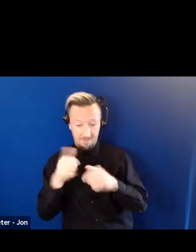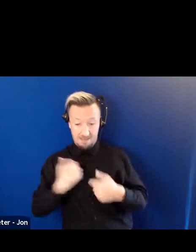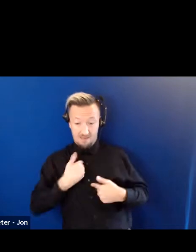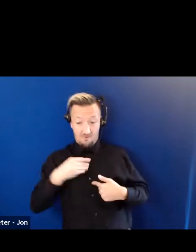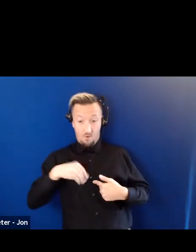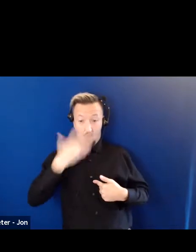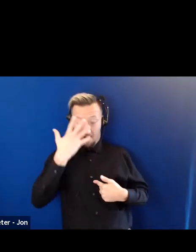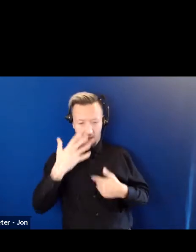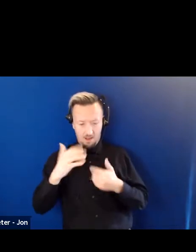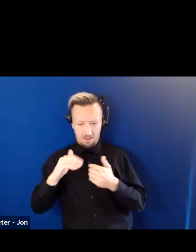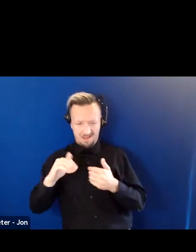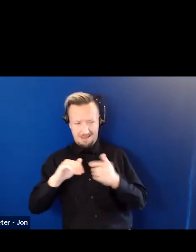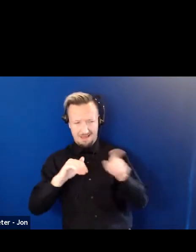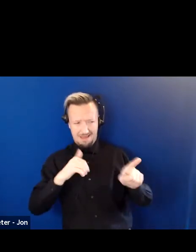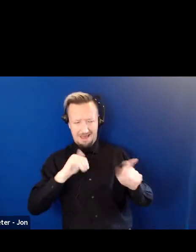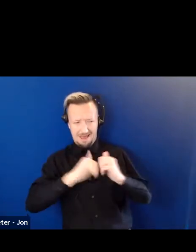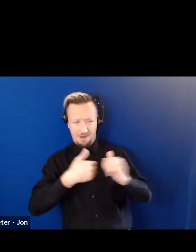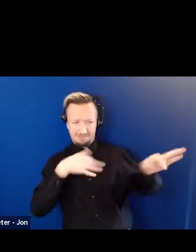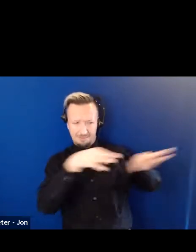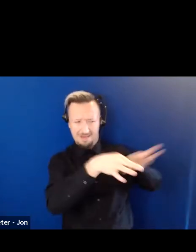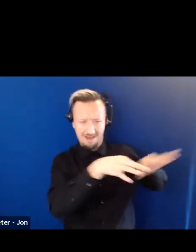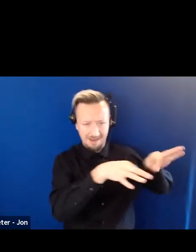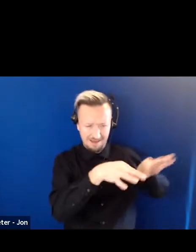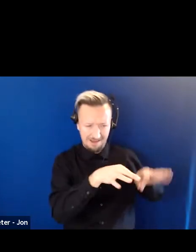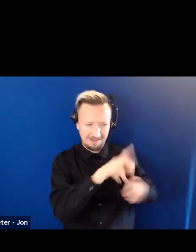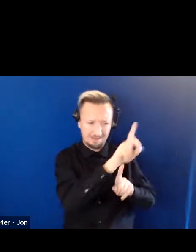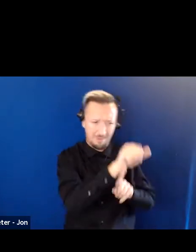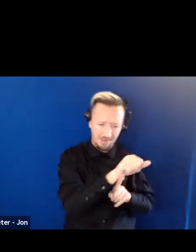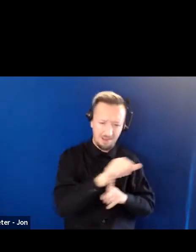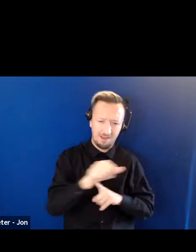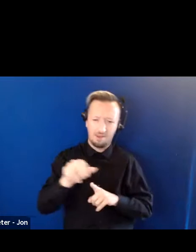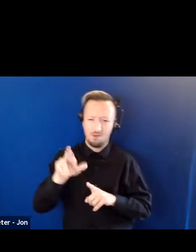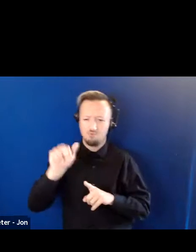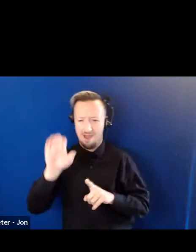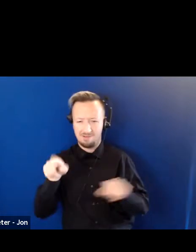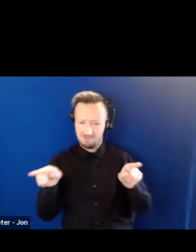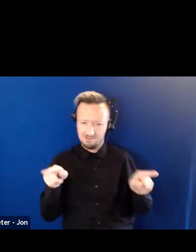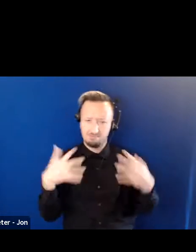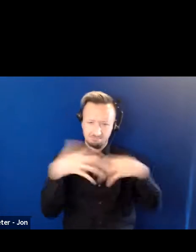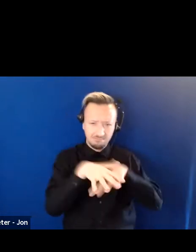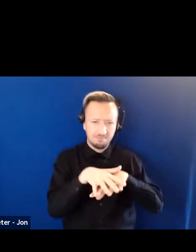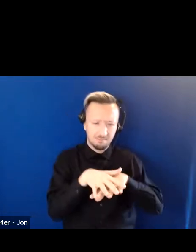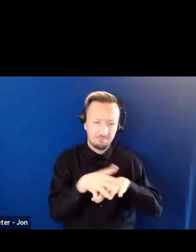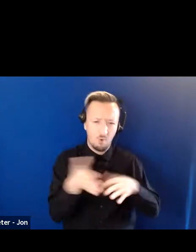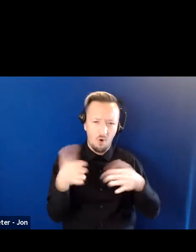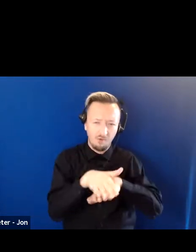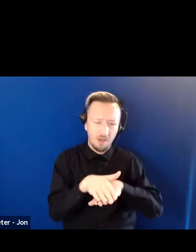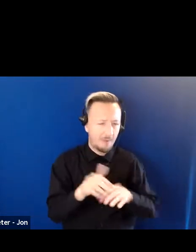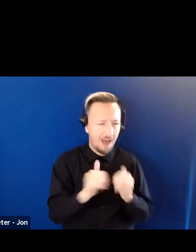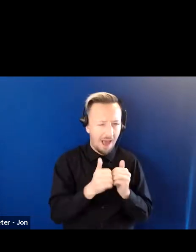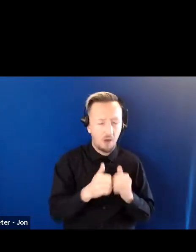it, if you feel that we did not answer that, we will, of course, come back and readdress that. But we have something